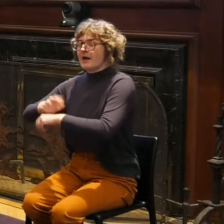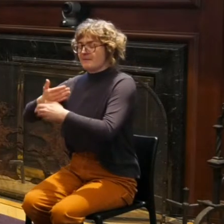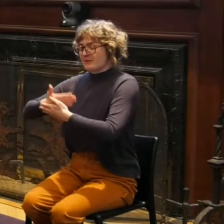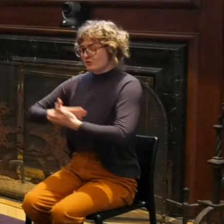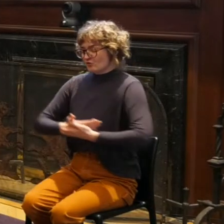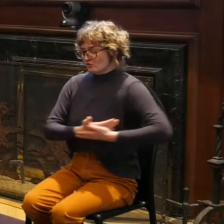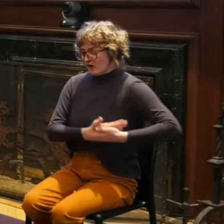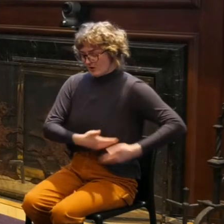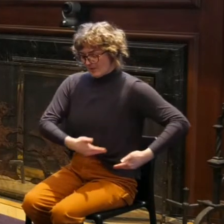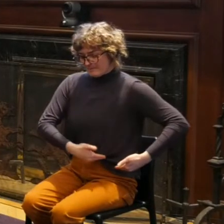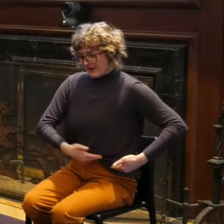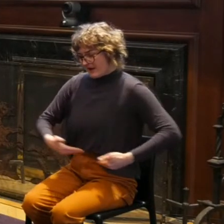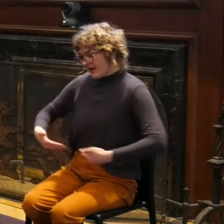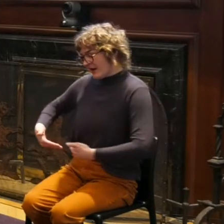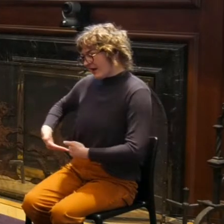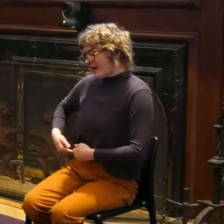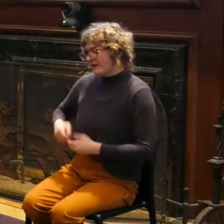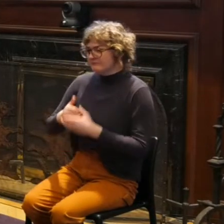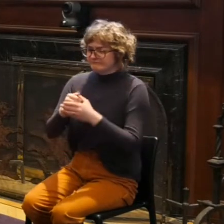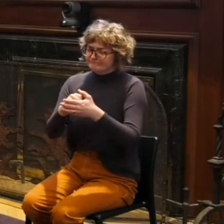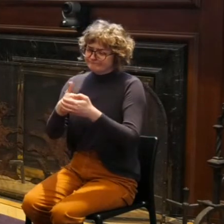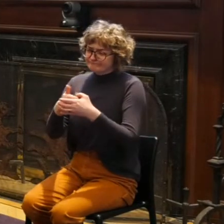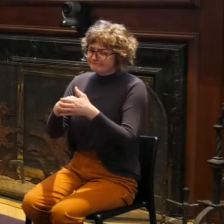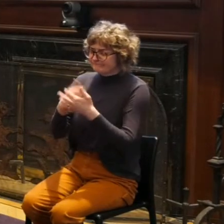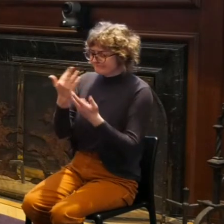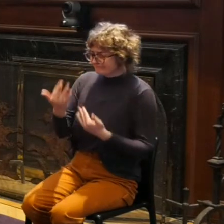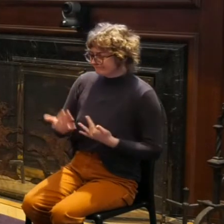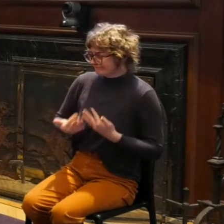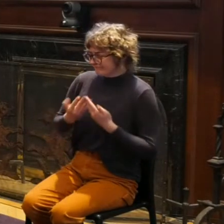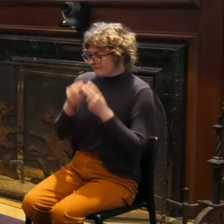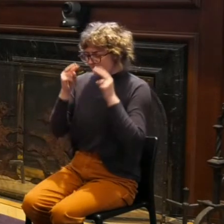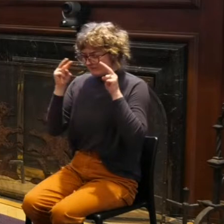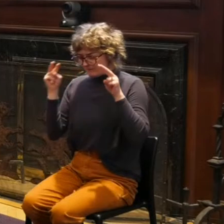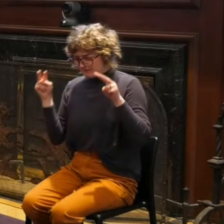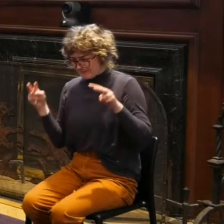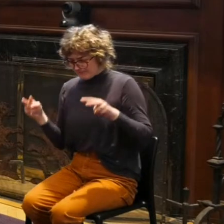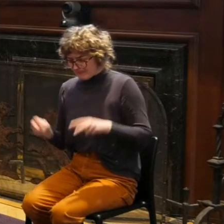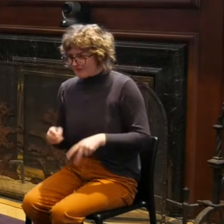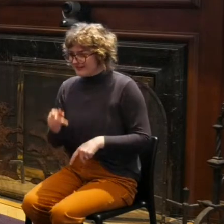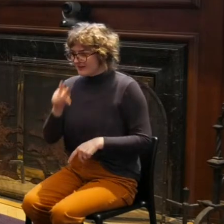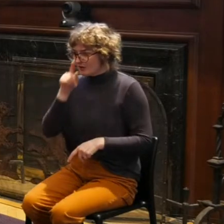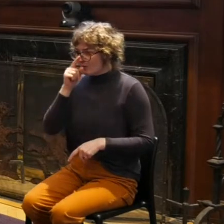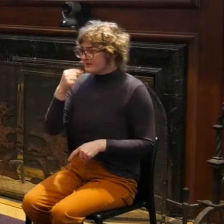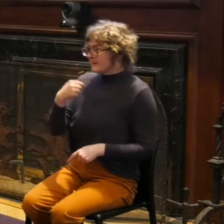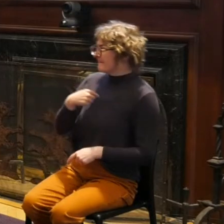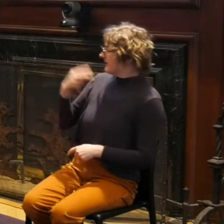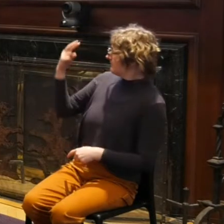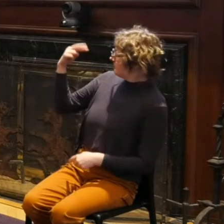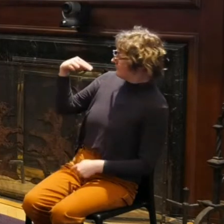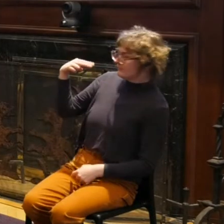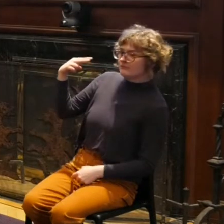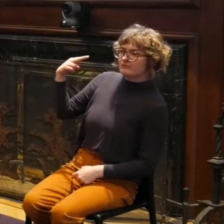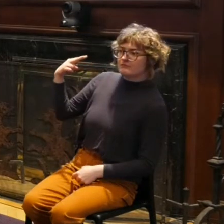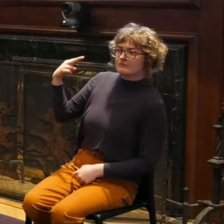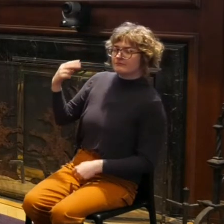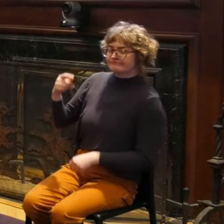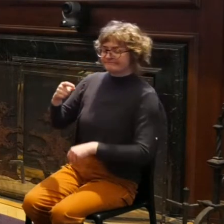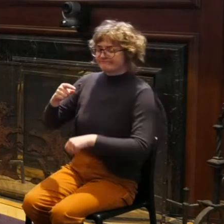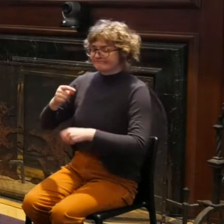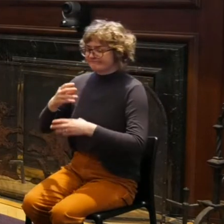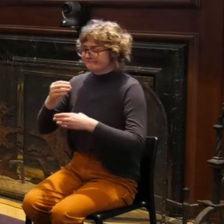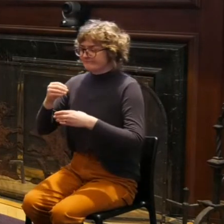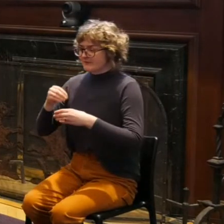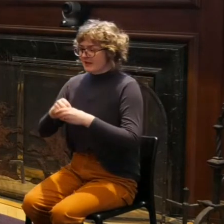my hips, that twiddle their thumbs and look down Parisian noses at me. Pockets of